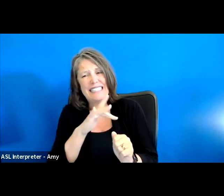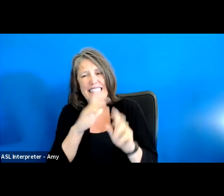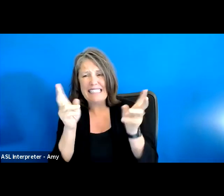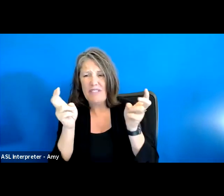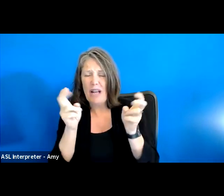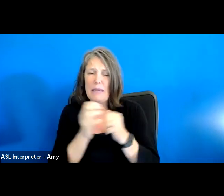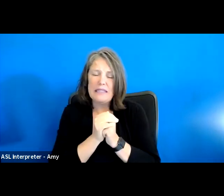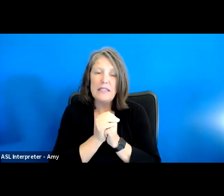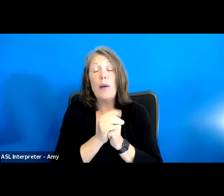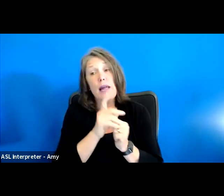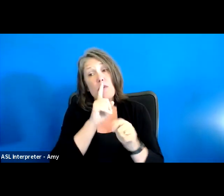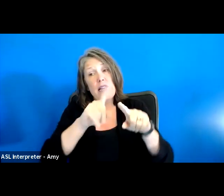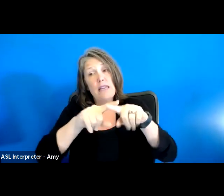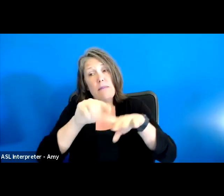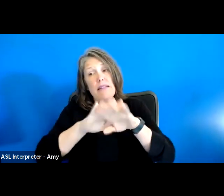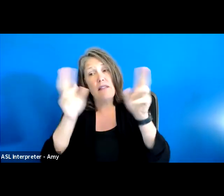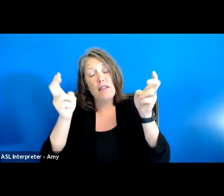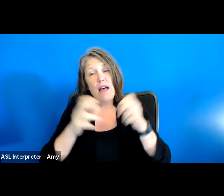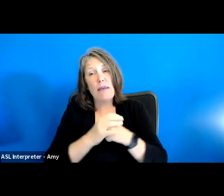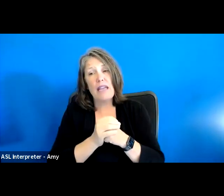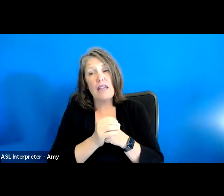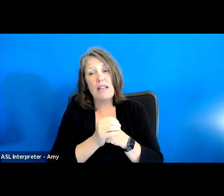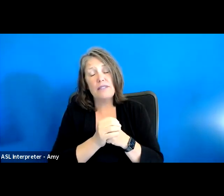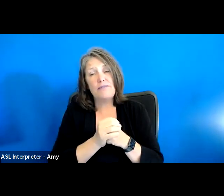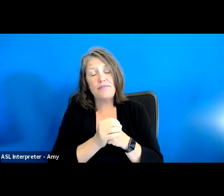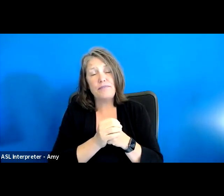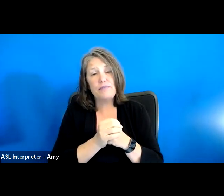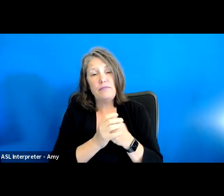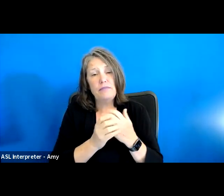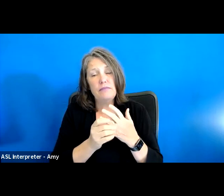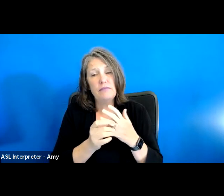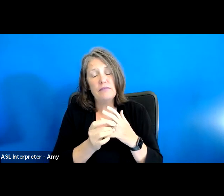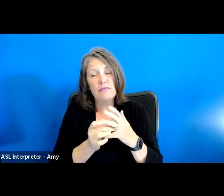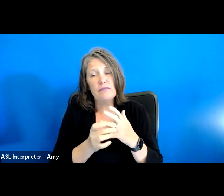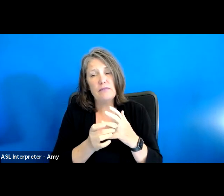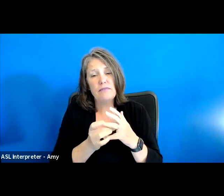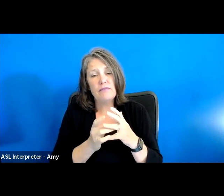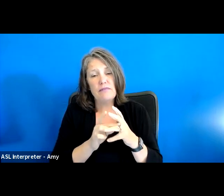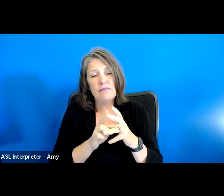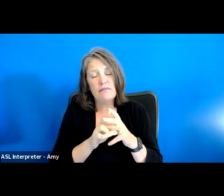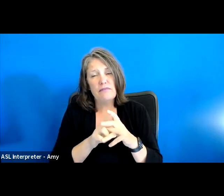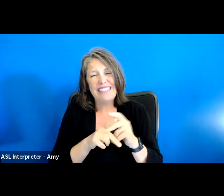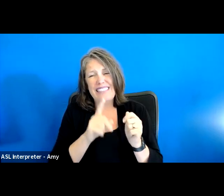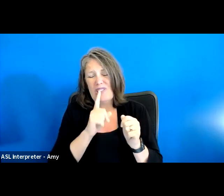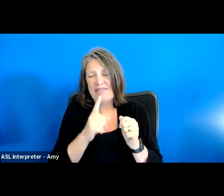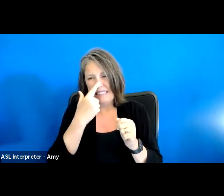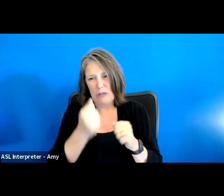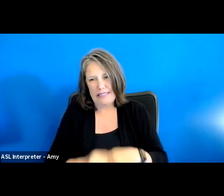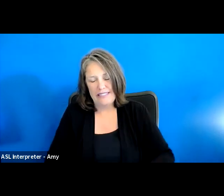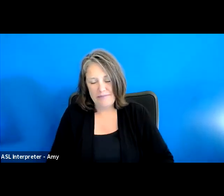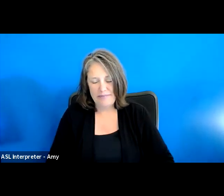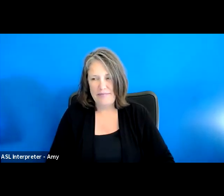It really depends on the topic, and it also, so it's interesting.